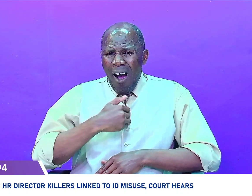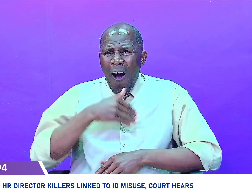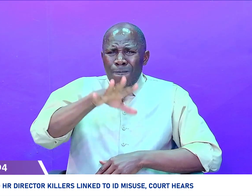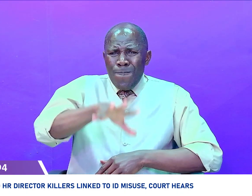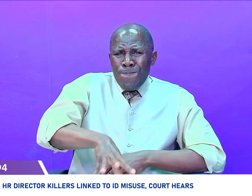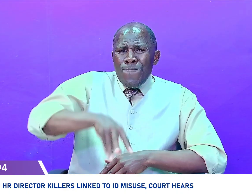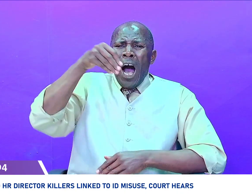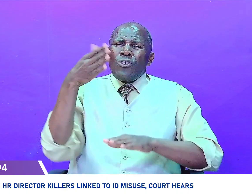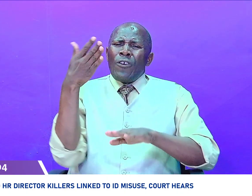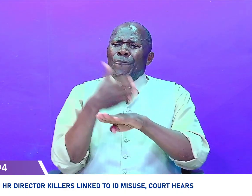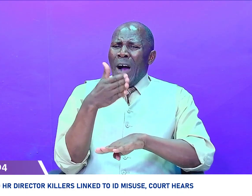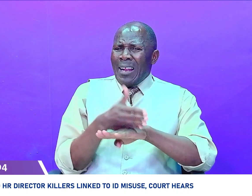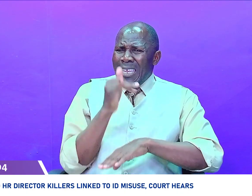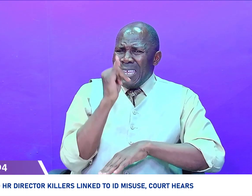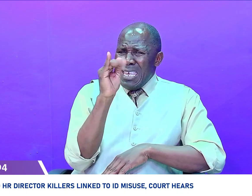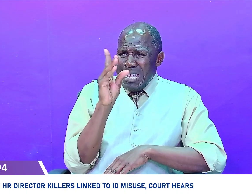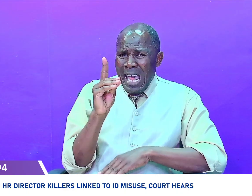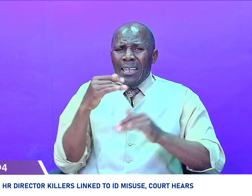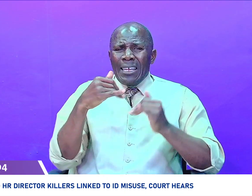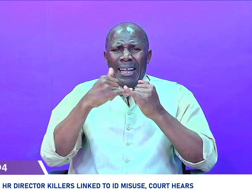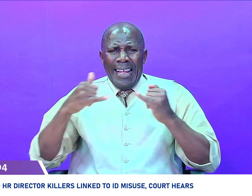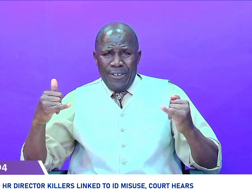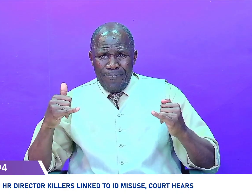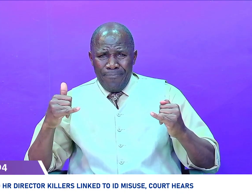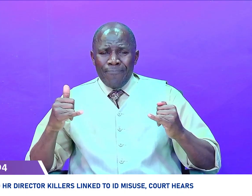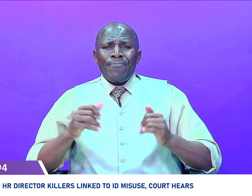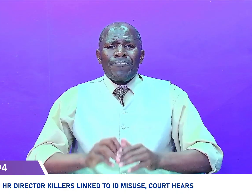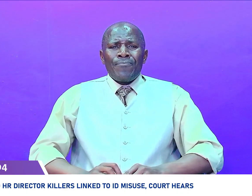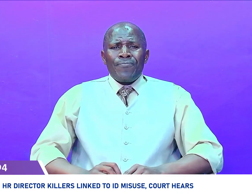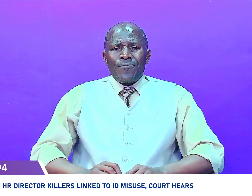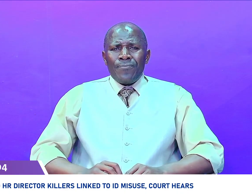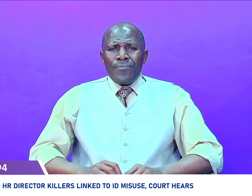have recovered a fake ID linked to the suspects.